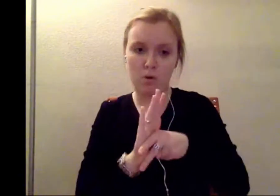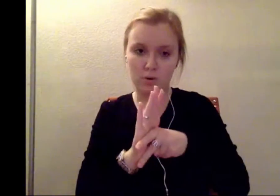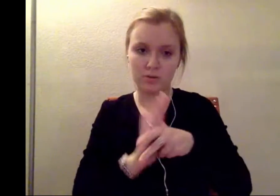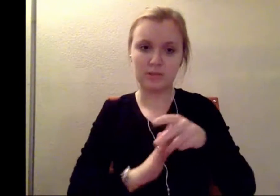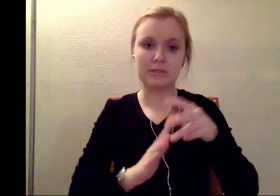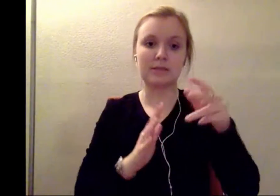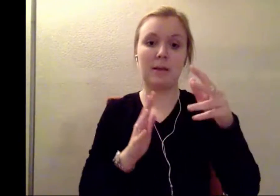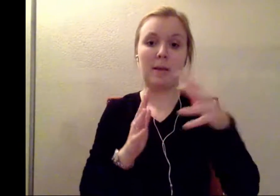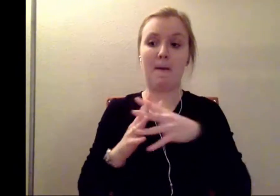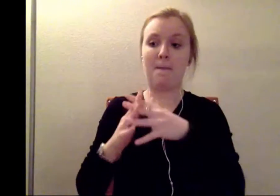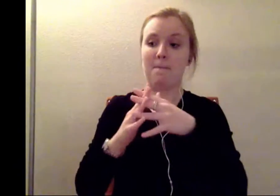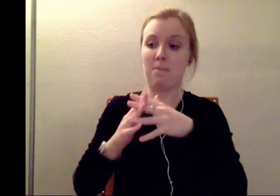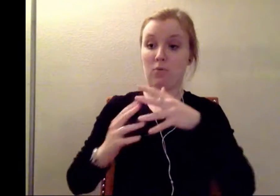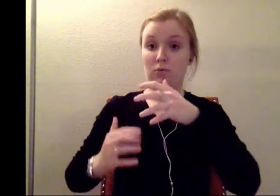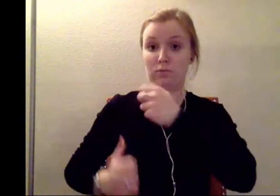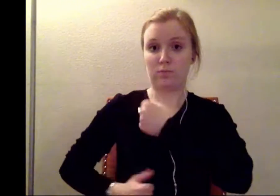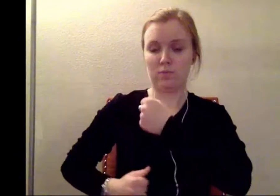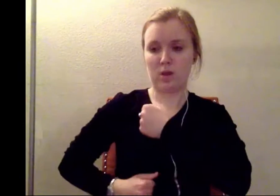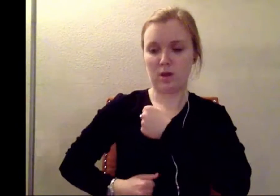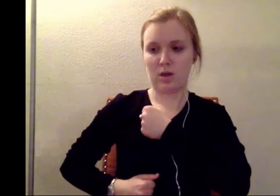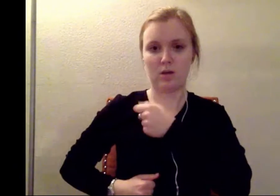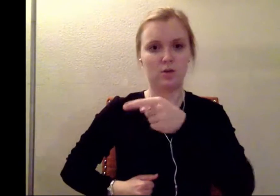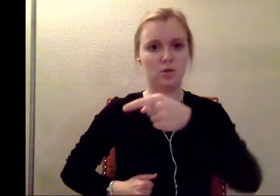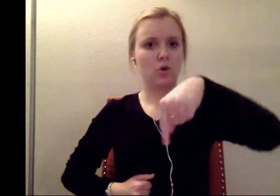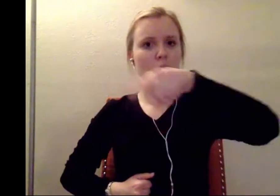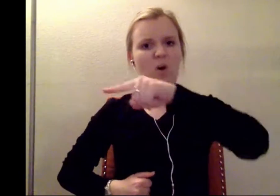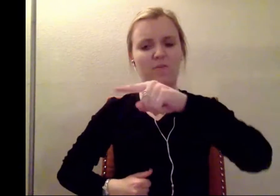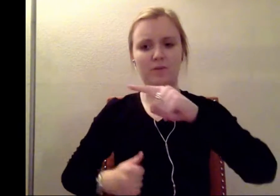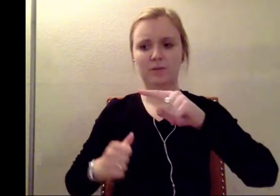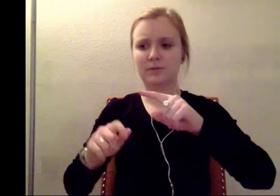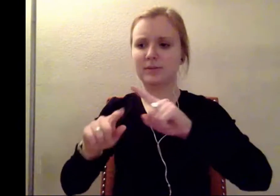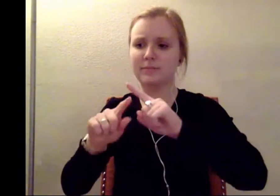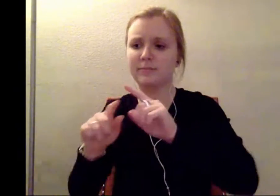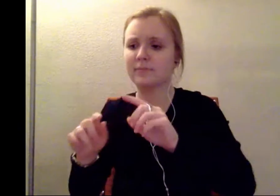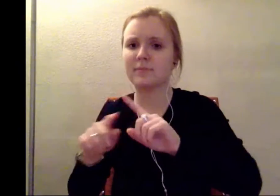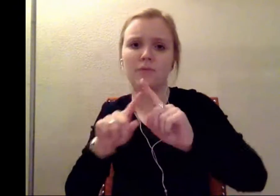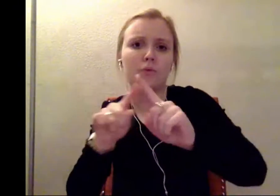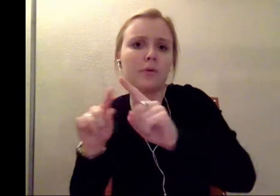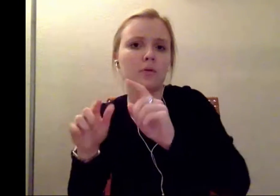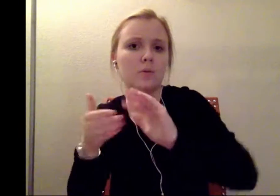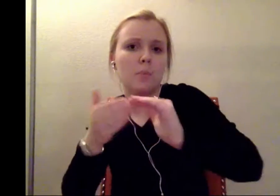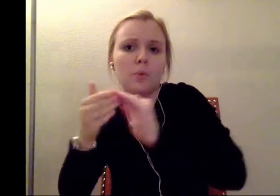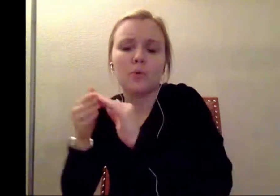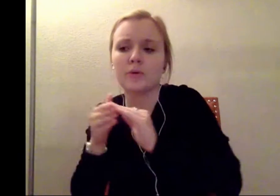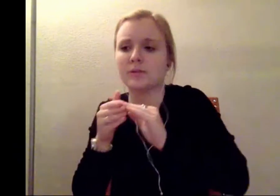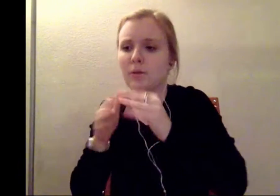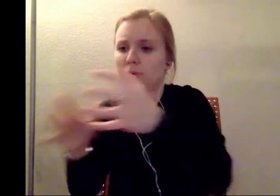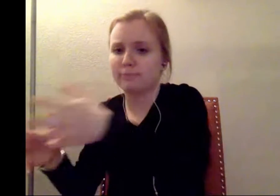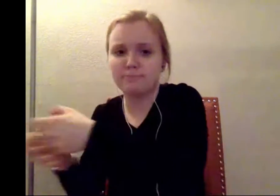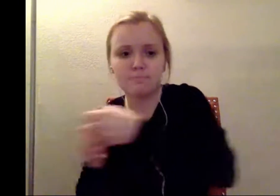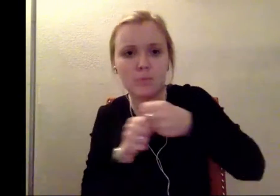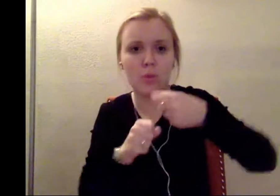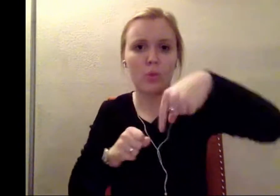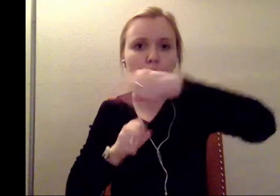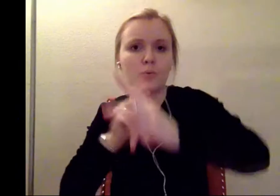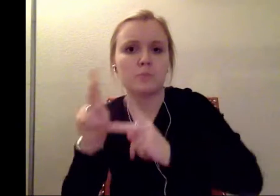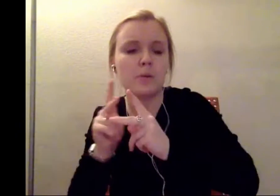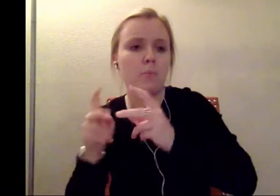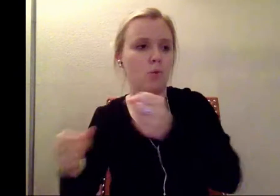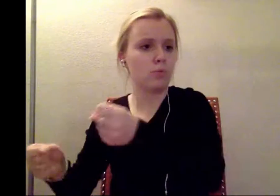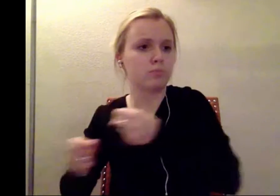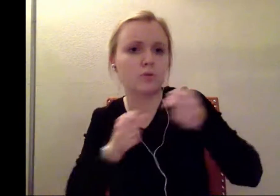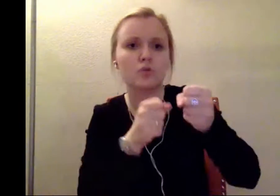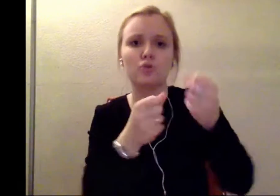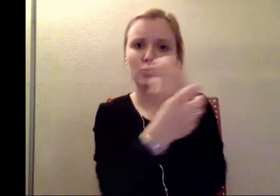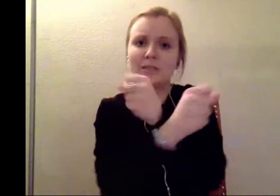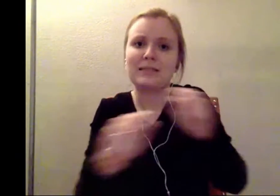of their villages and putting them into what they called safe zones. And the idea was that they would protect them from the